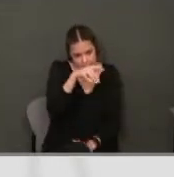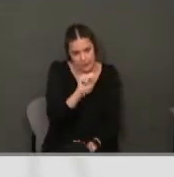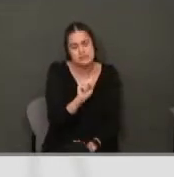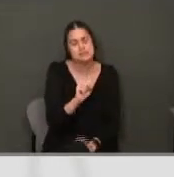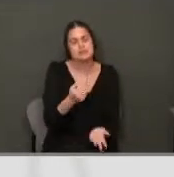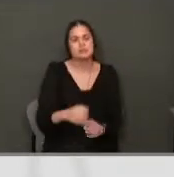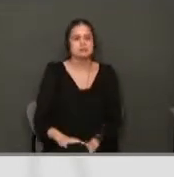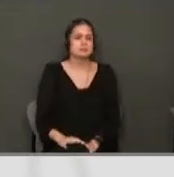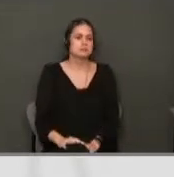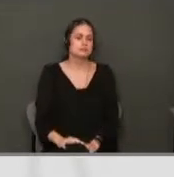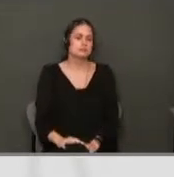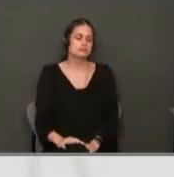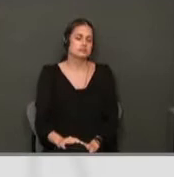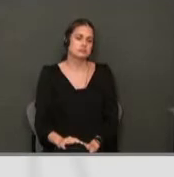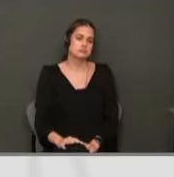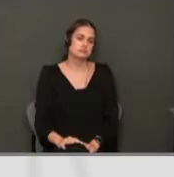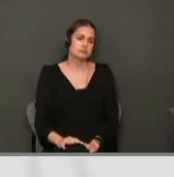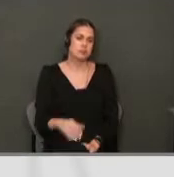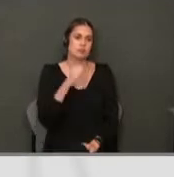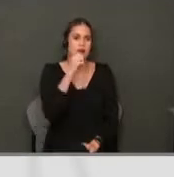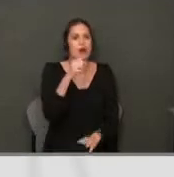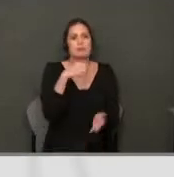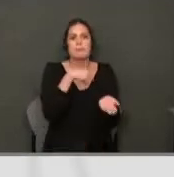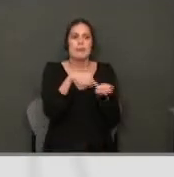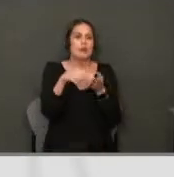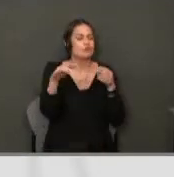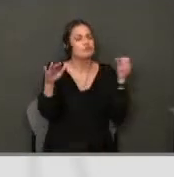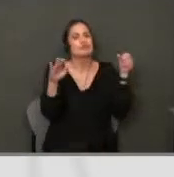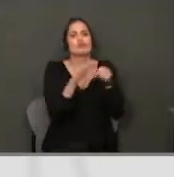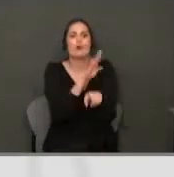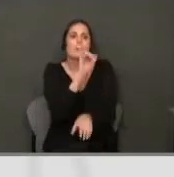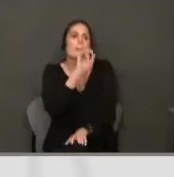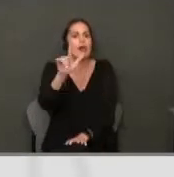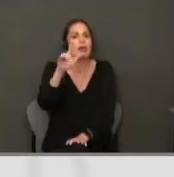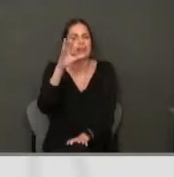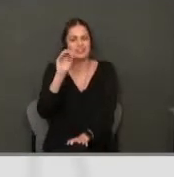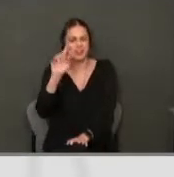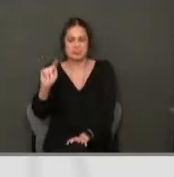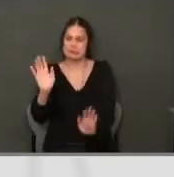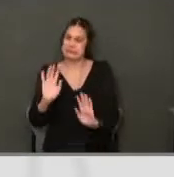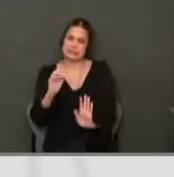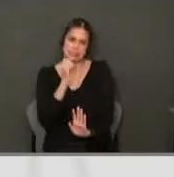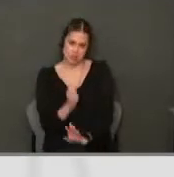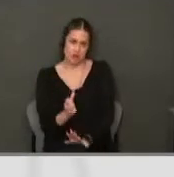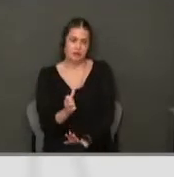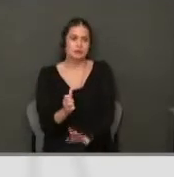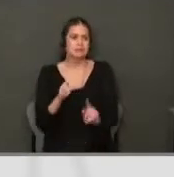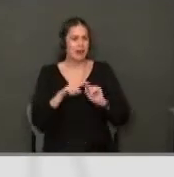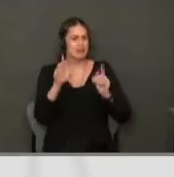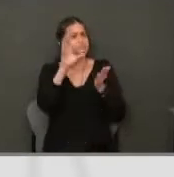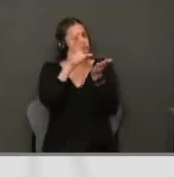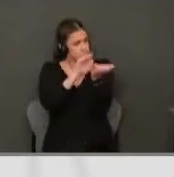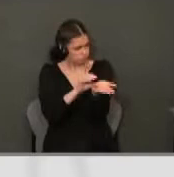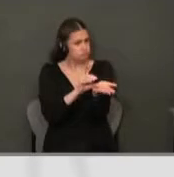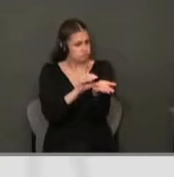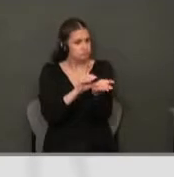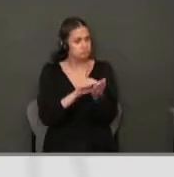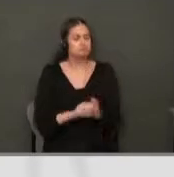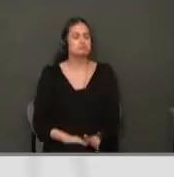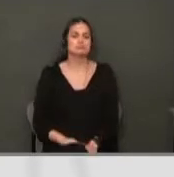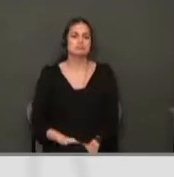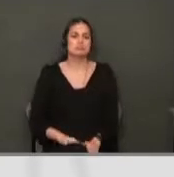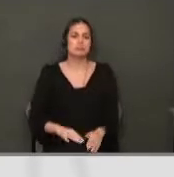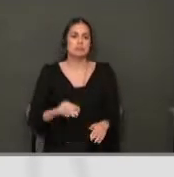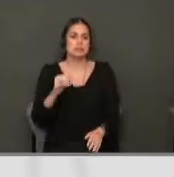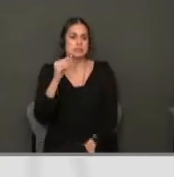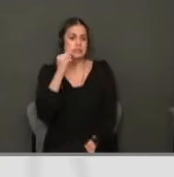to pay everybody's full utility bill. It is the city recognizing as the